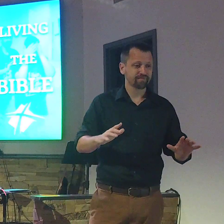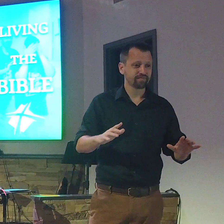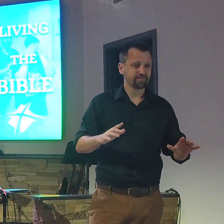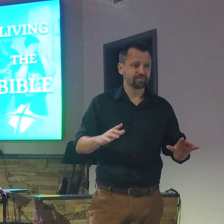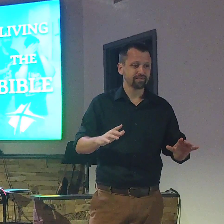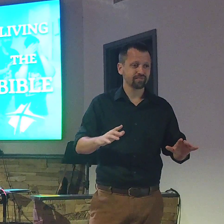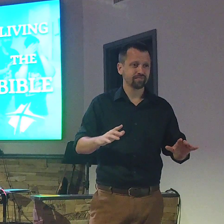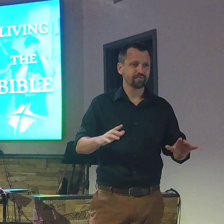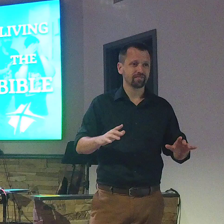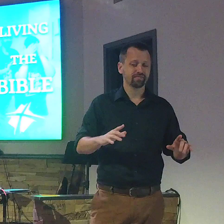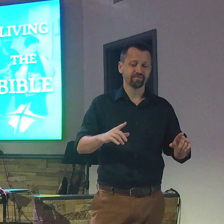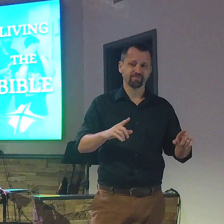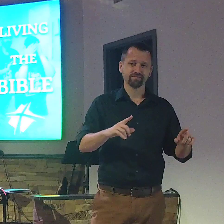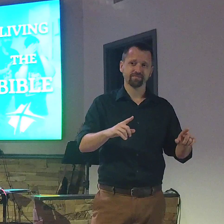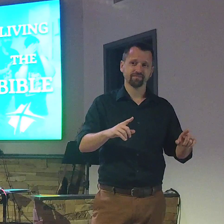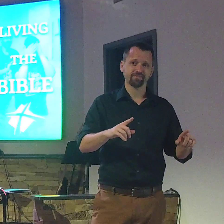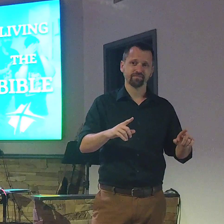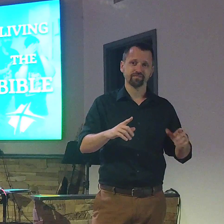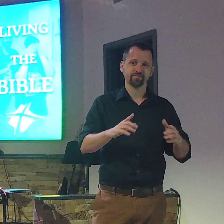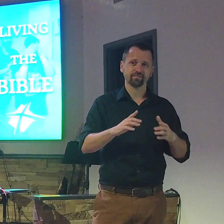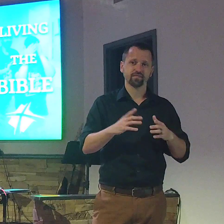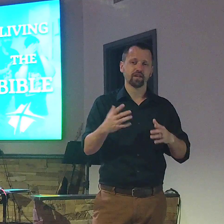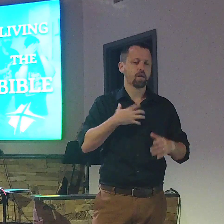that's when you find yourself complaining,